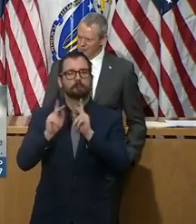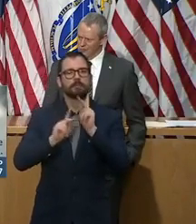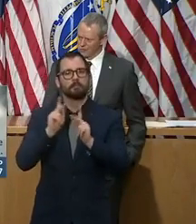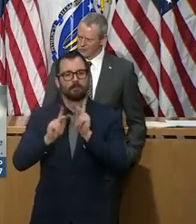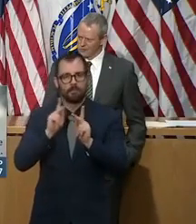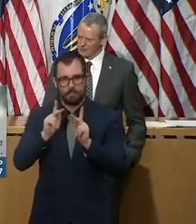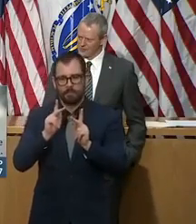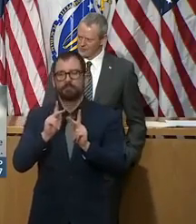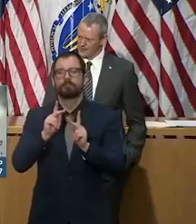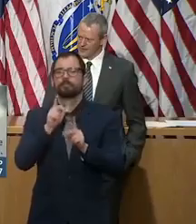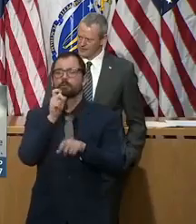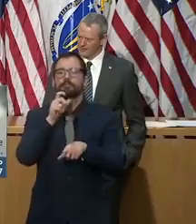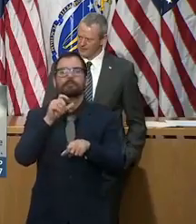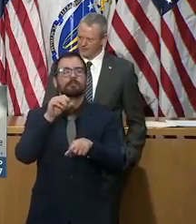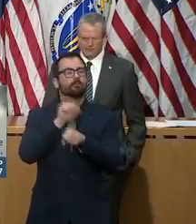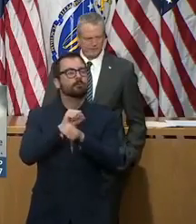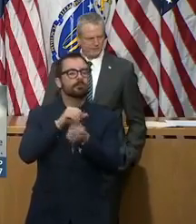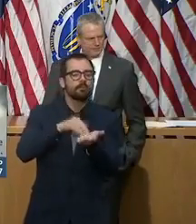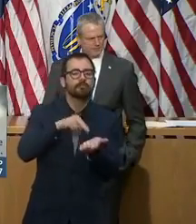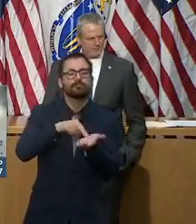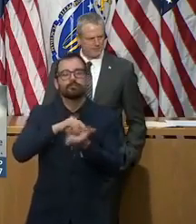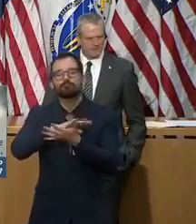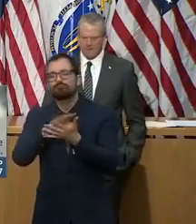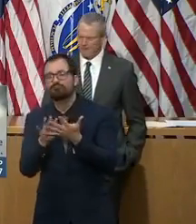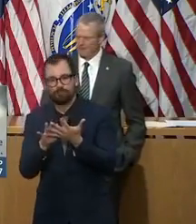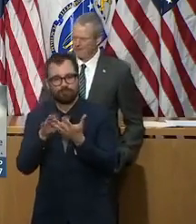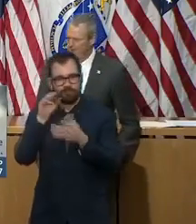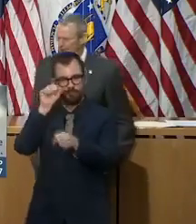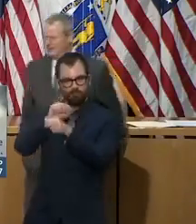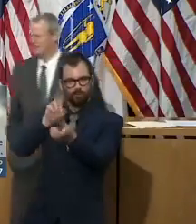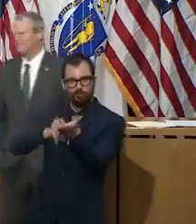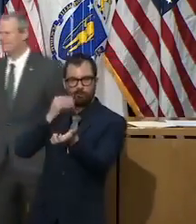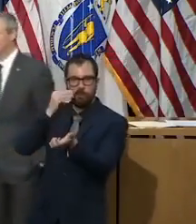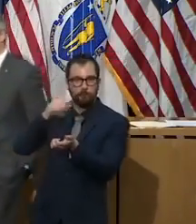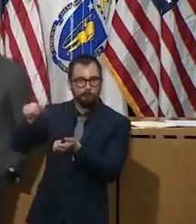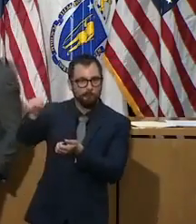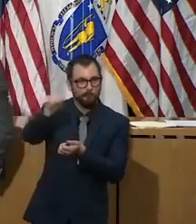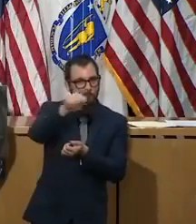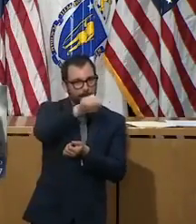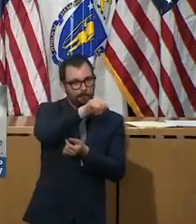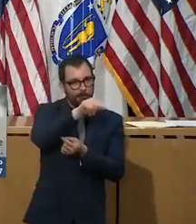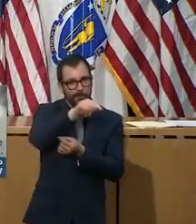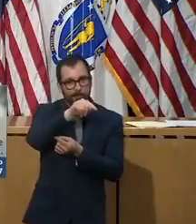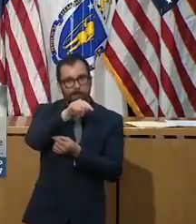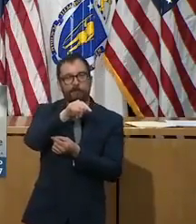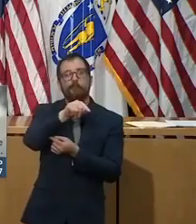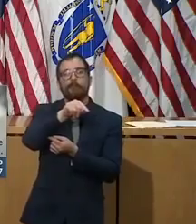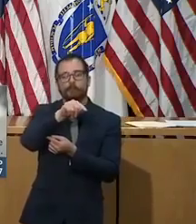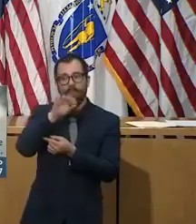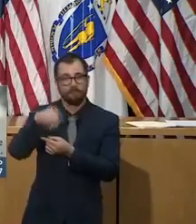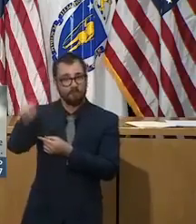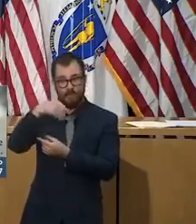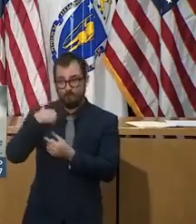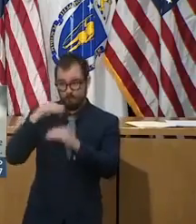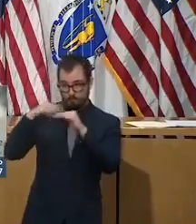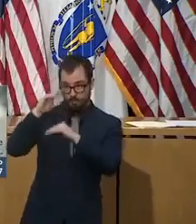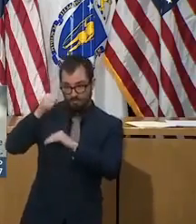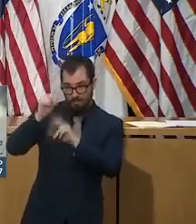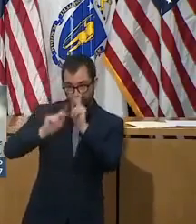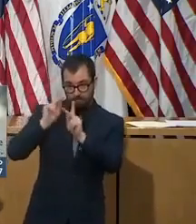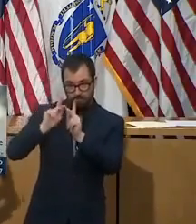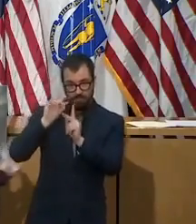home, I might actually be able to have them do the testing. Governor. Last question. Governor, Can I say add one more thing to Mary